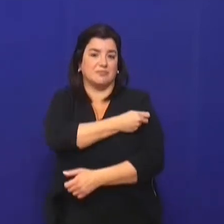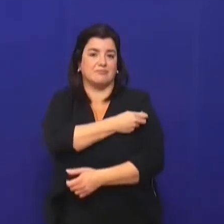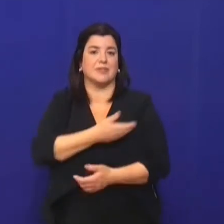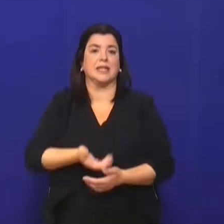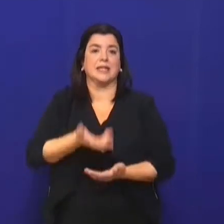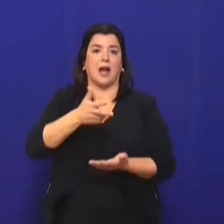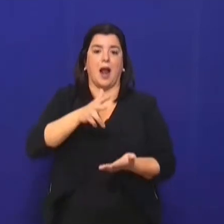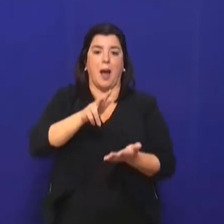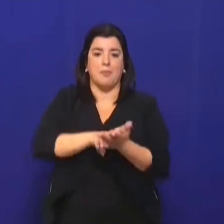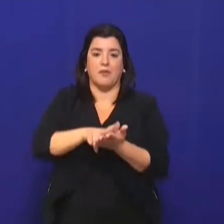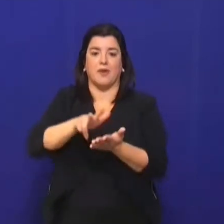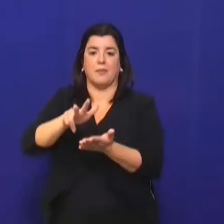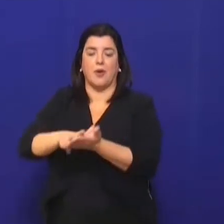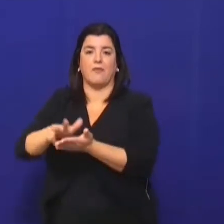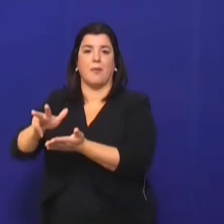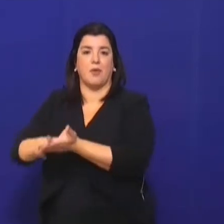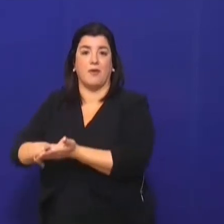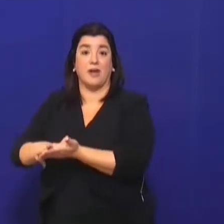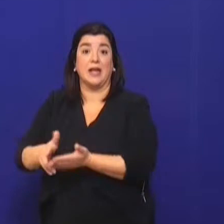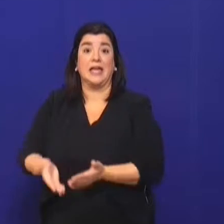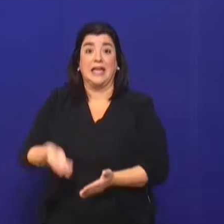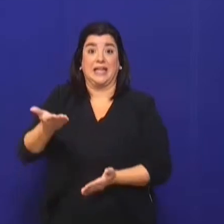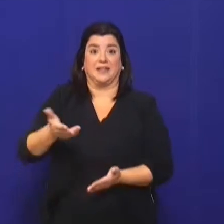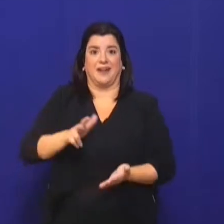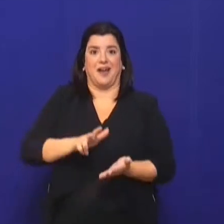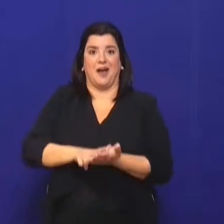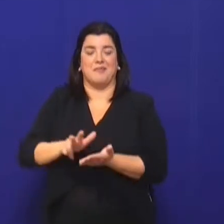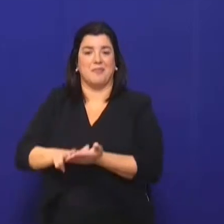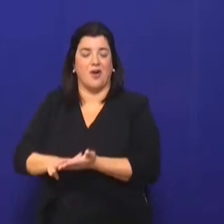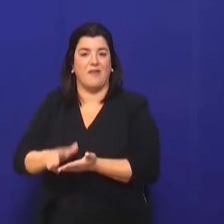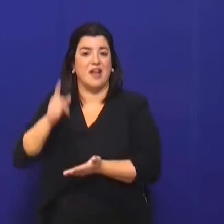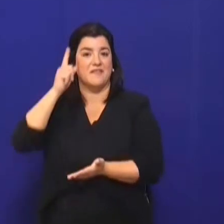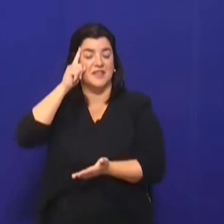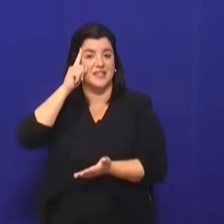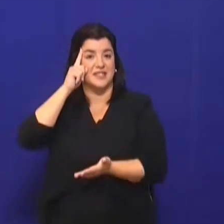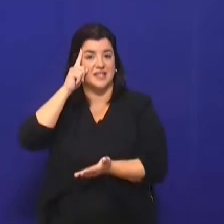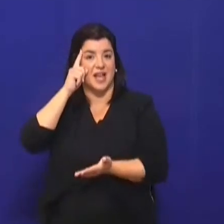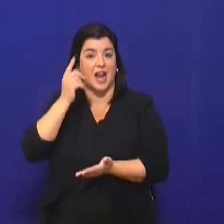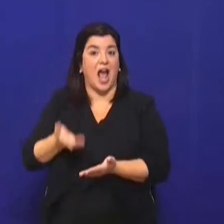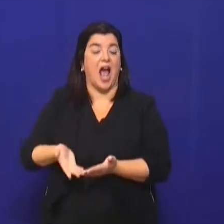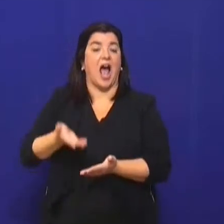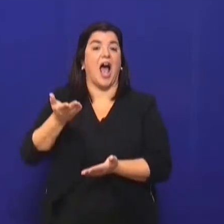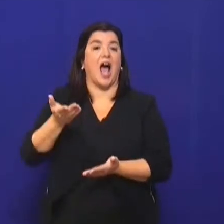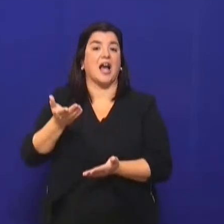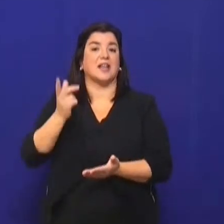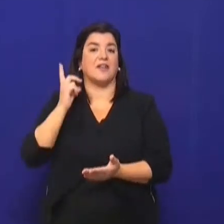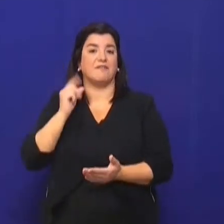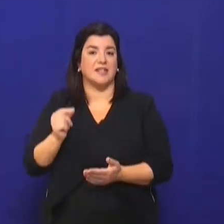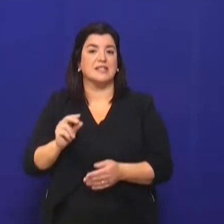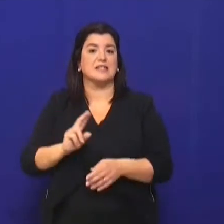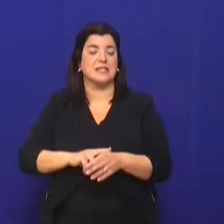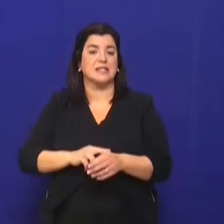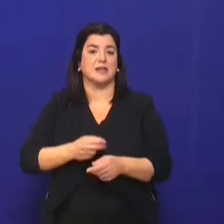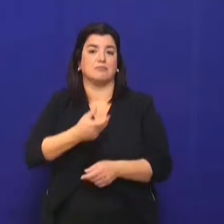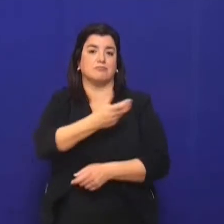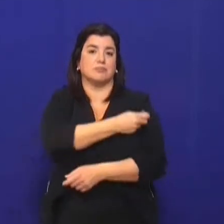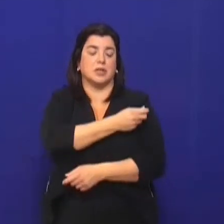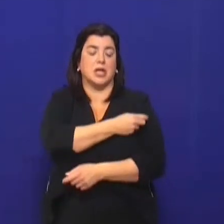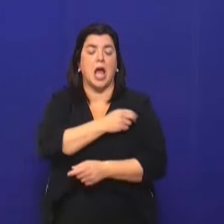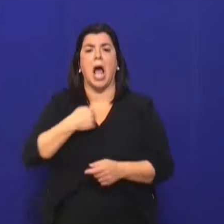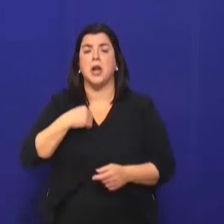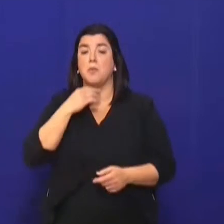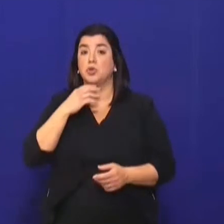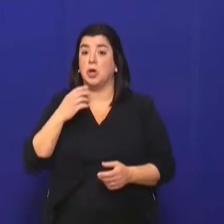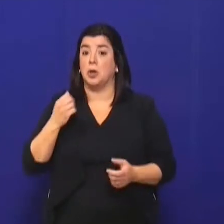liċenzjat. U allura eżatt ma jkollok liċenzjar li jkun liċenzjar kif suppost, ġifieri l-European Medicines Agency qatt ma tieħu shortcuts